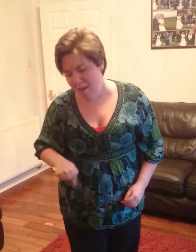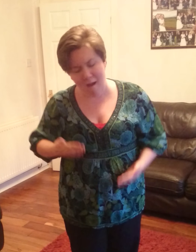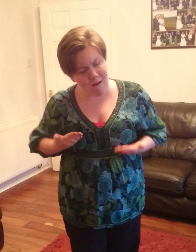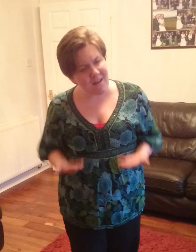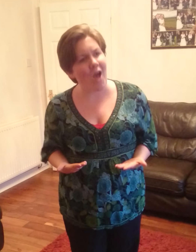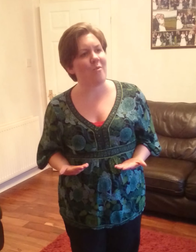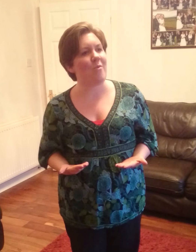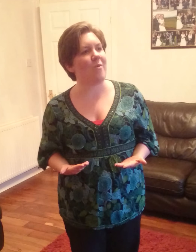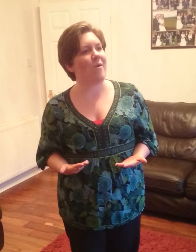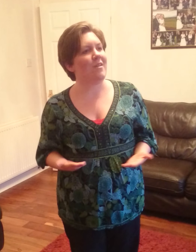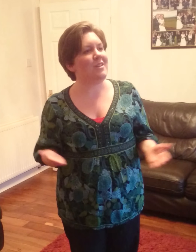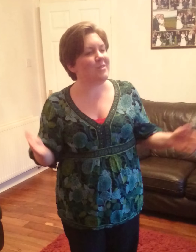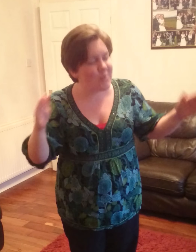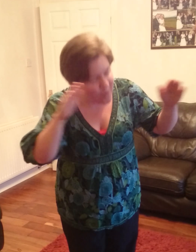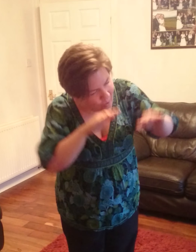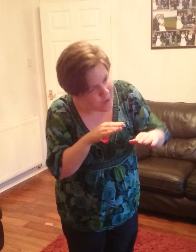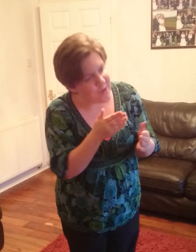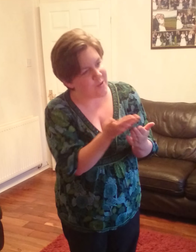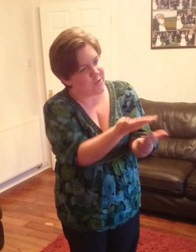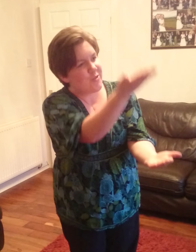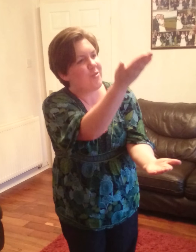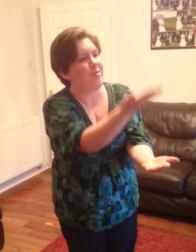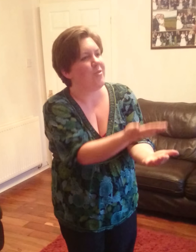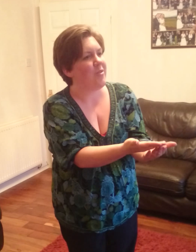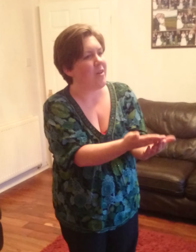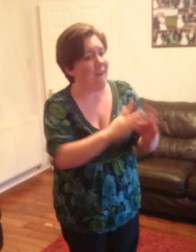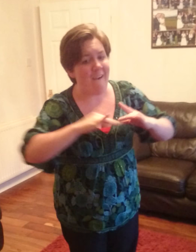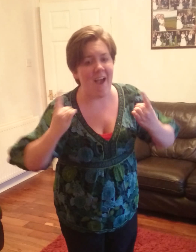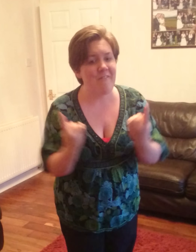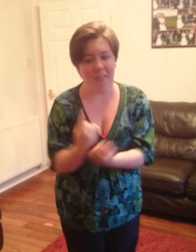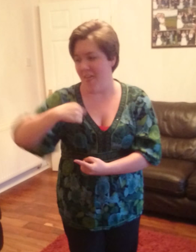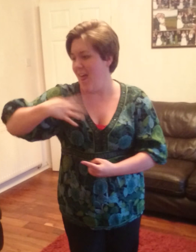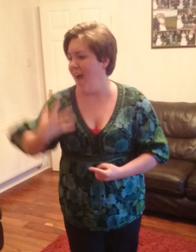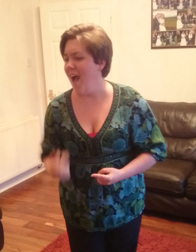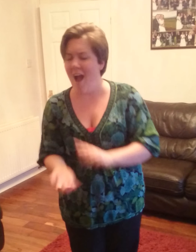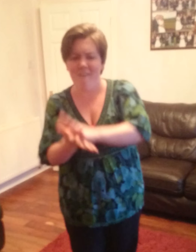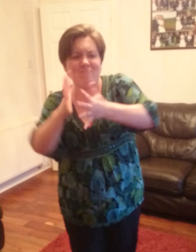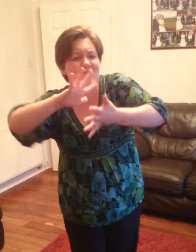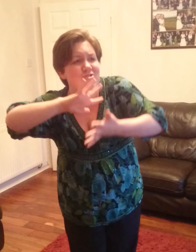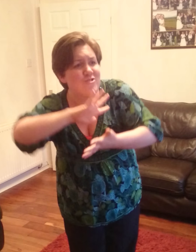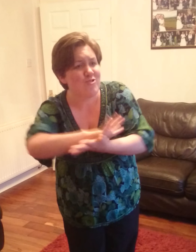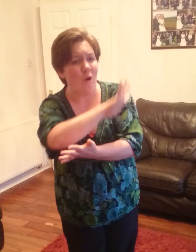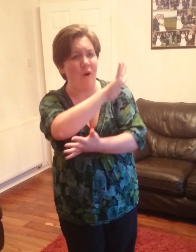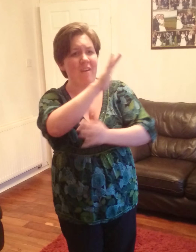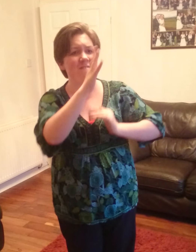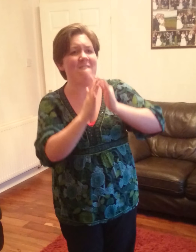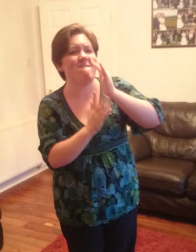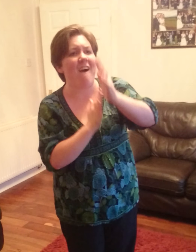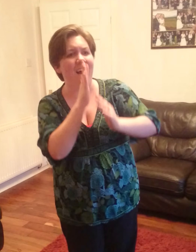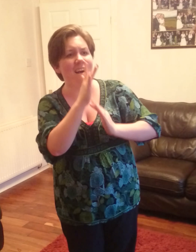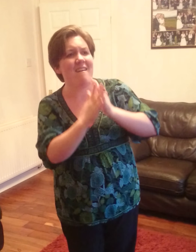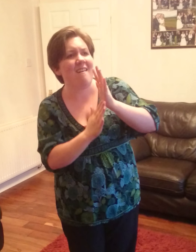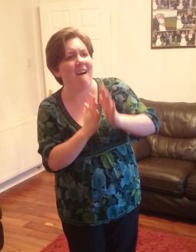I'm ready to honor you If I lose everything in the